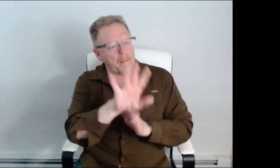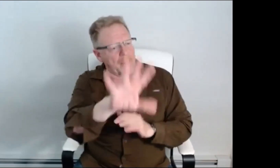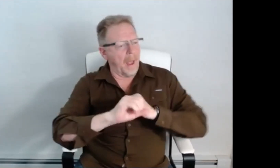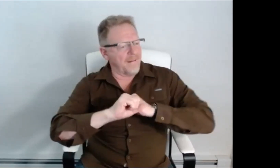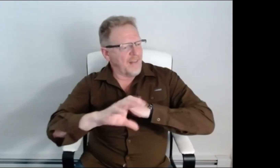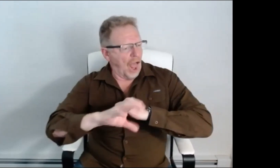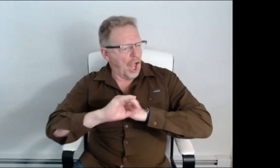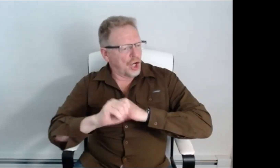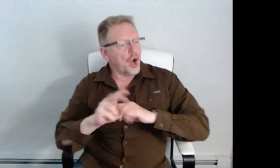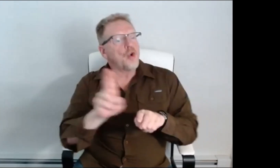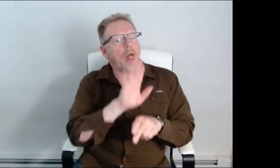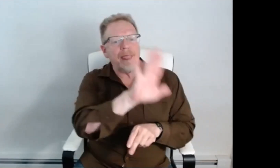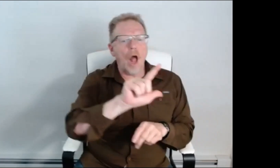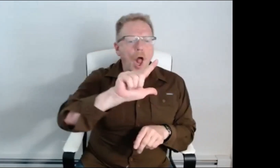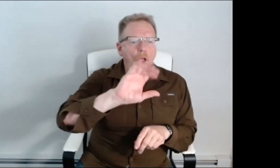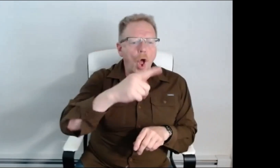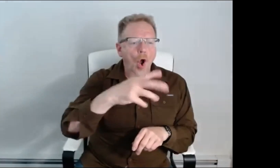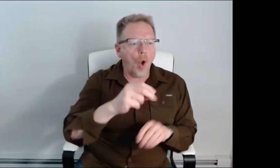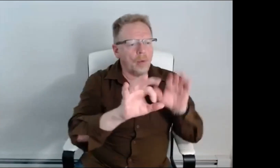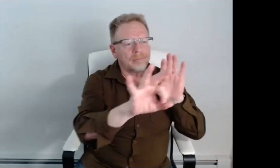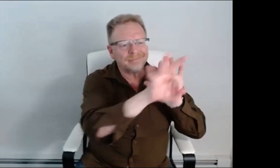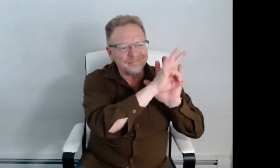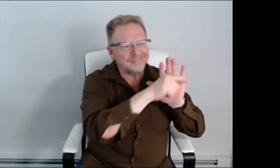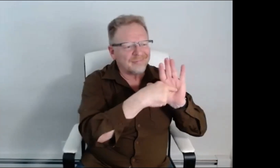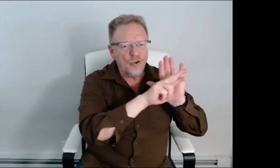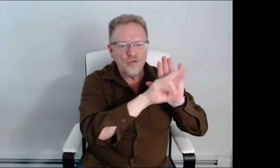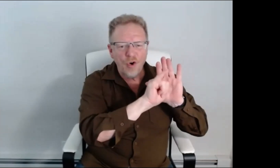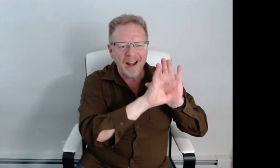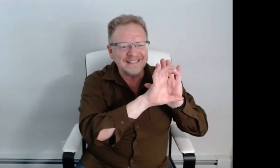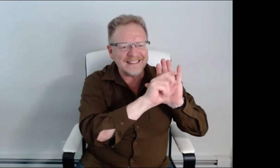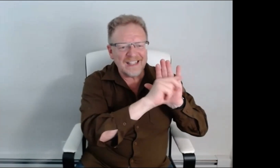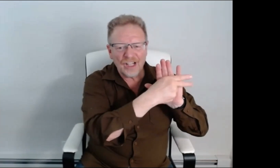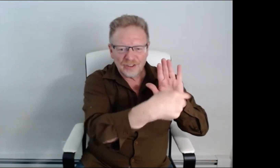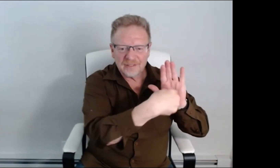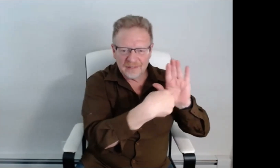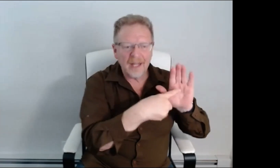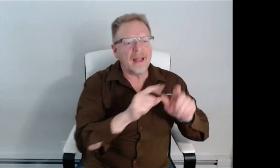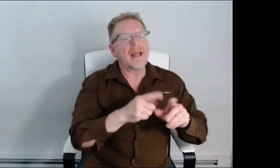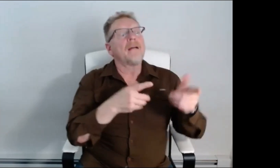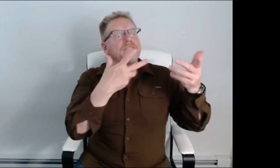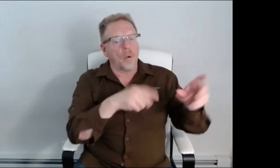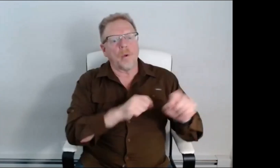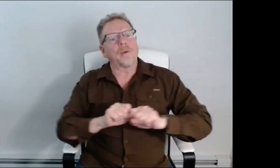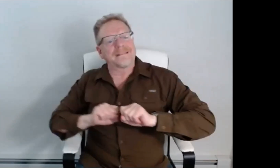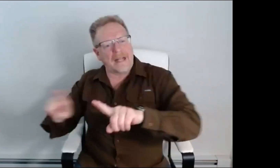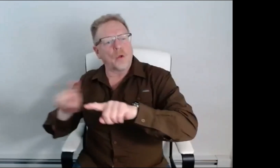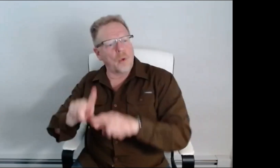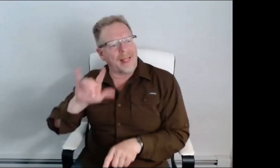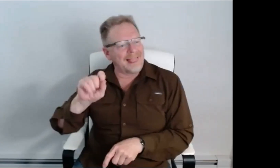we can send out over the listserv. And then, of course, you can use the information on the letter to make phone